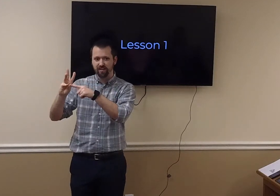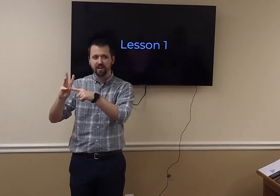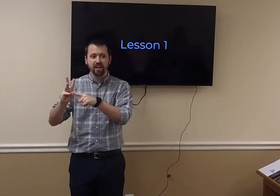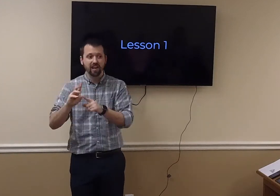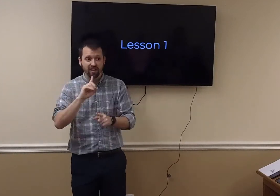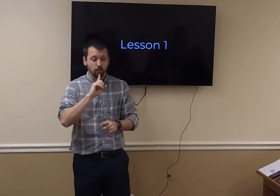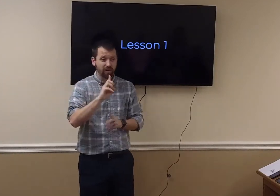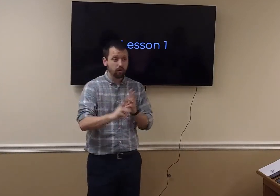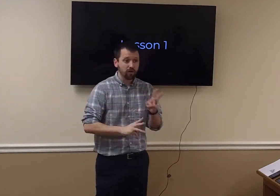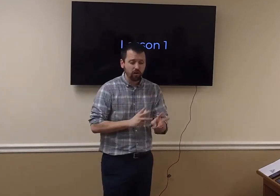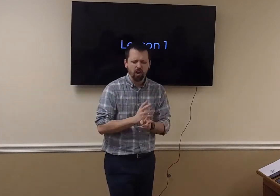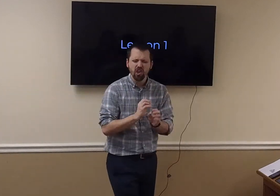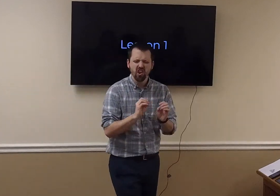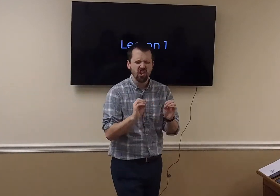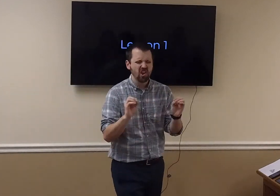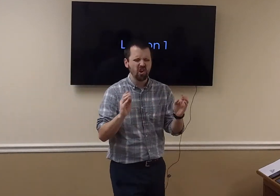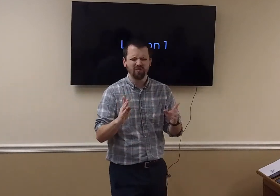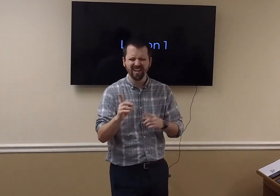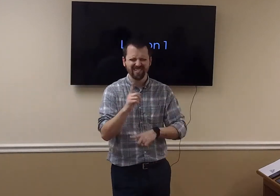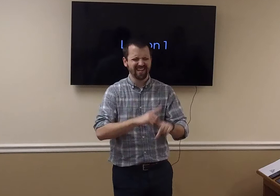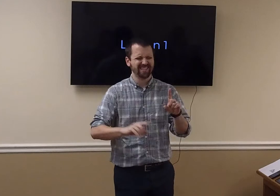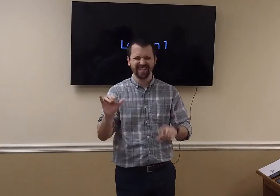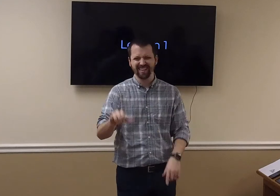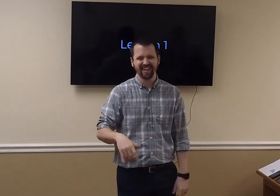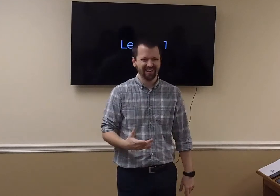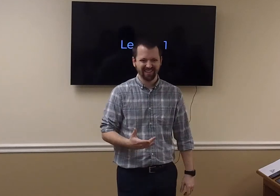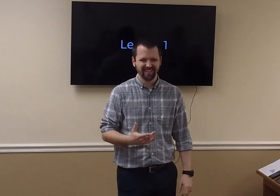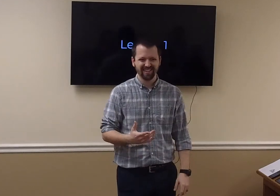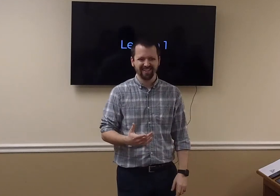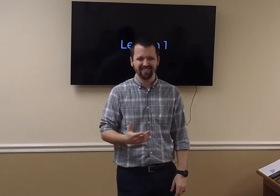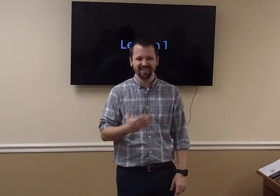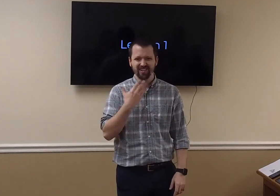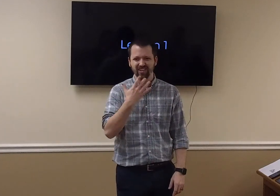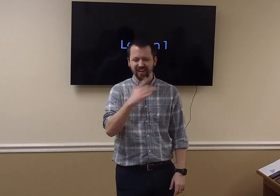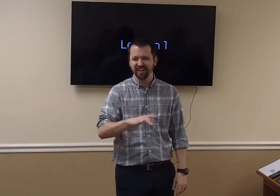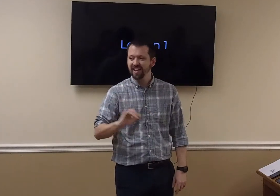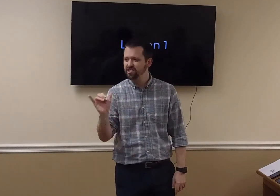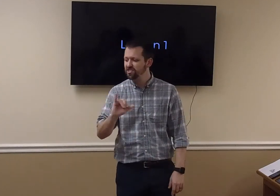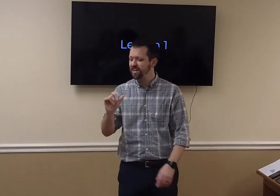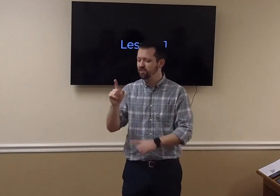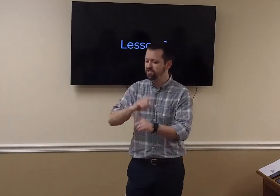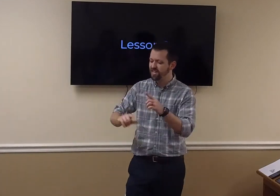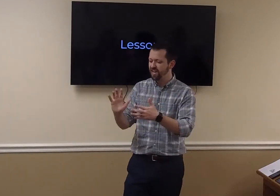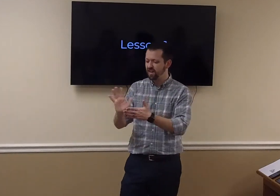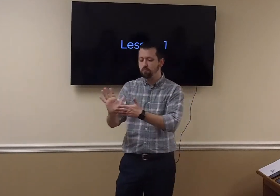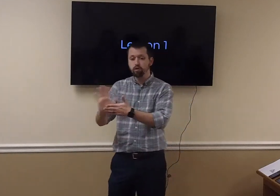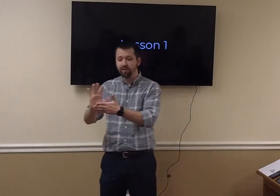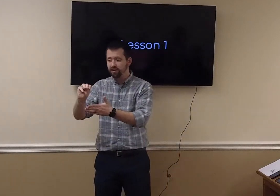In the real world, nobody signs it like that. Right. So, Good luck. It's just like there's a sign up, movie,